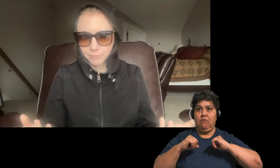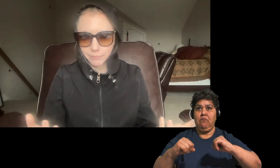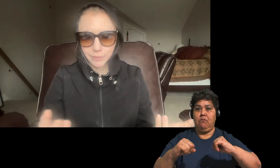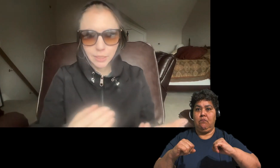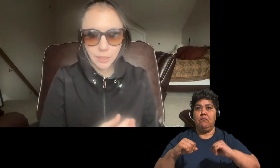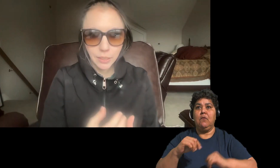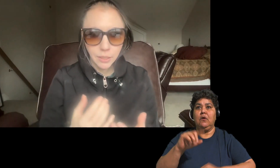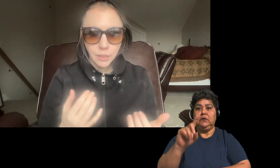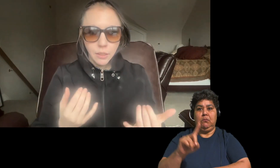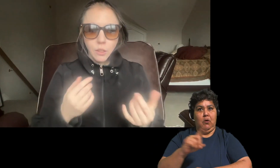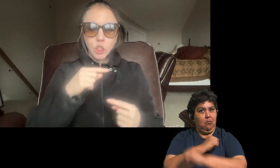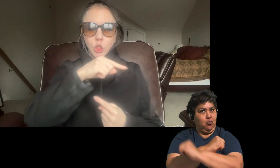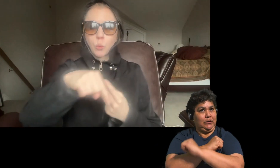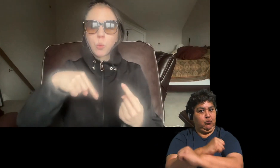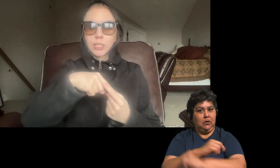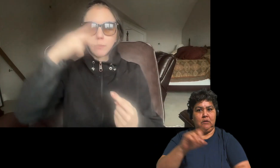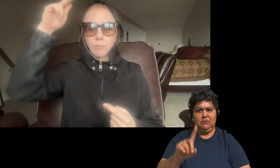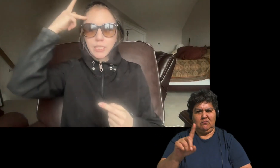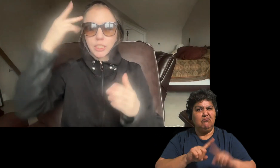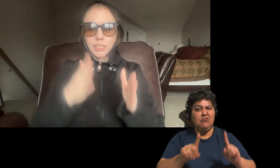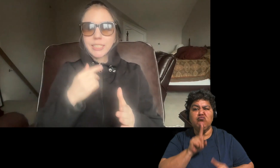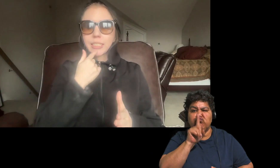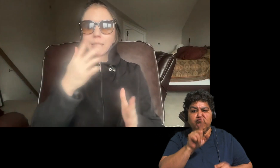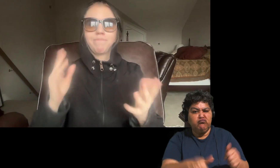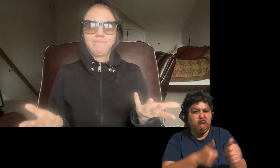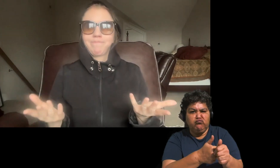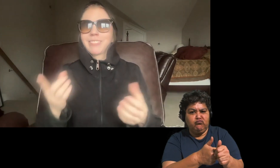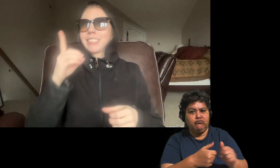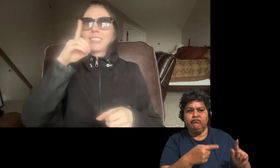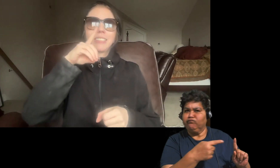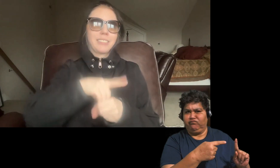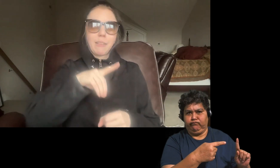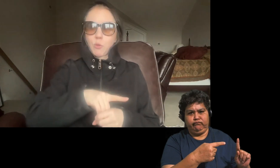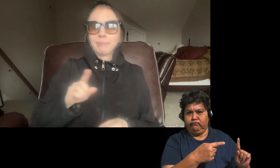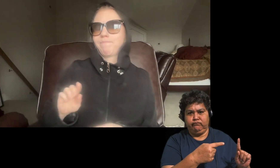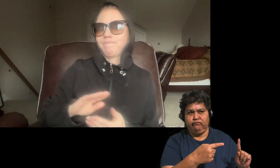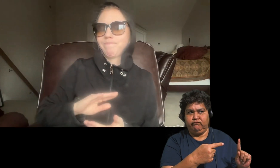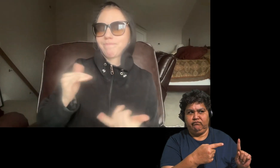And and they just say it's all to protect democracy, but really,